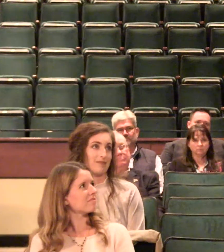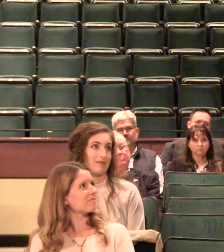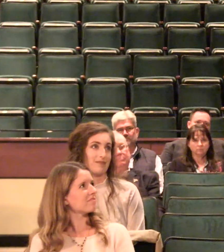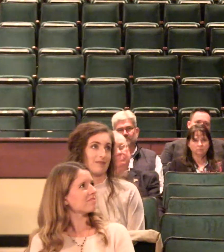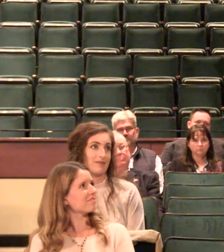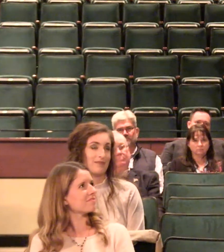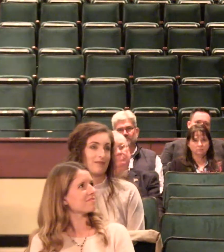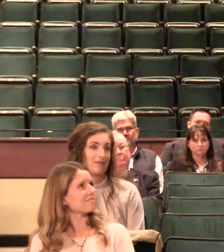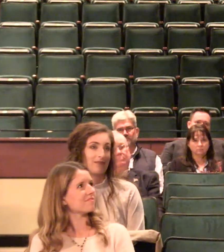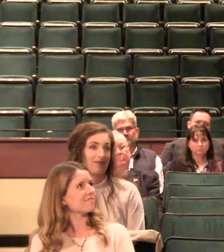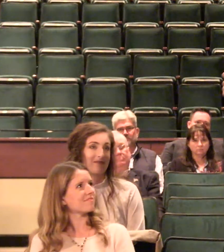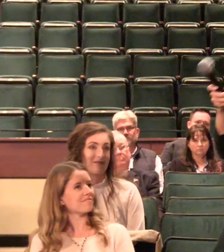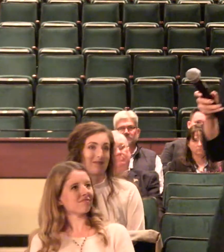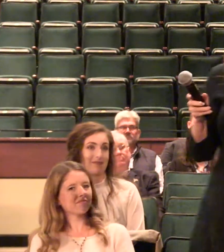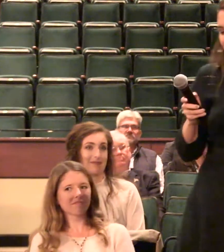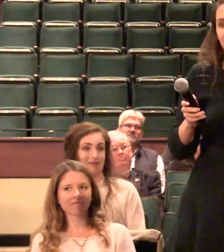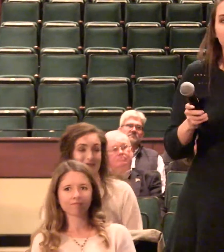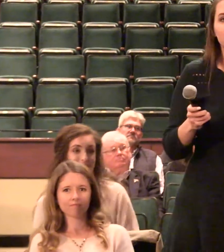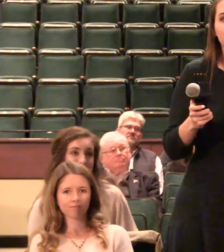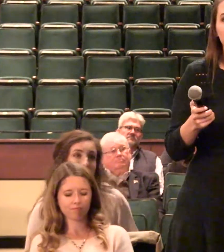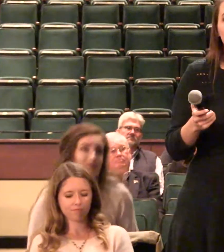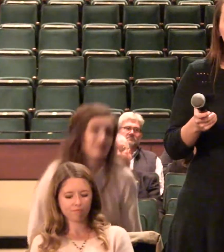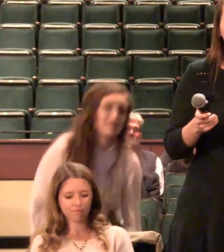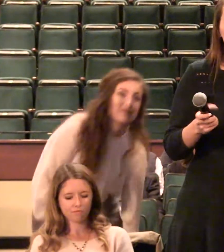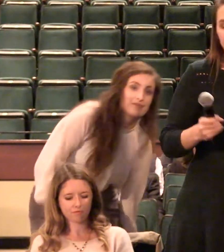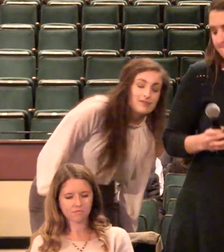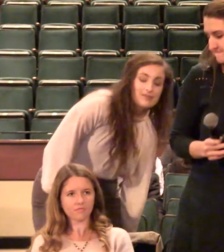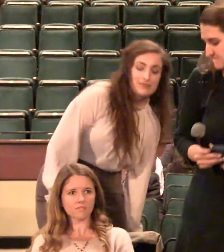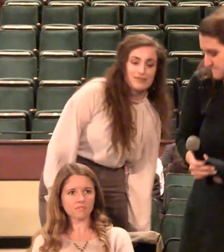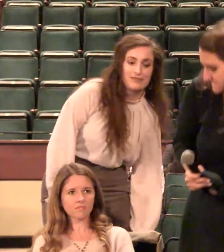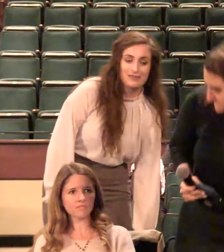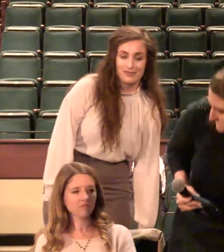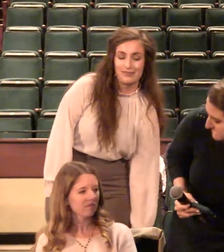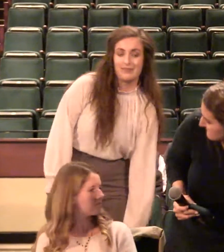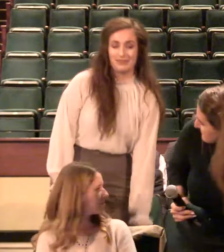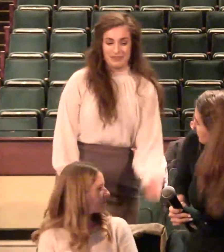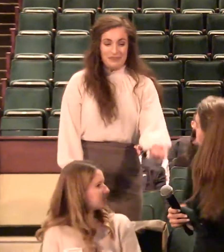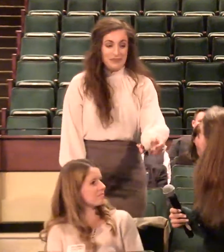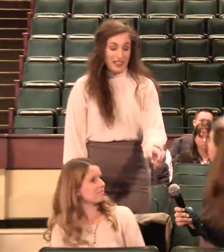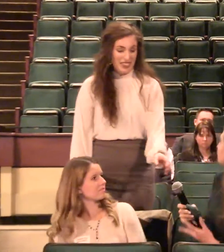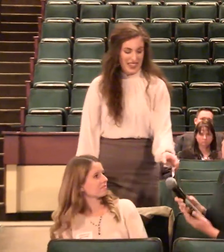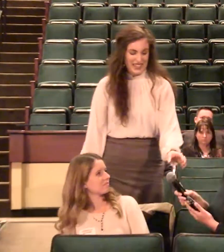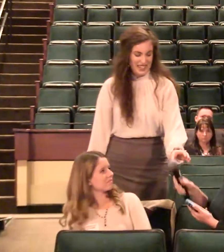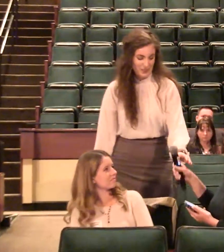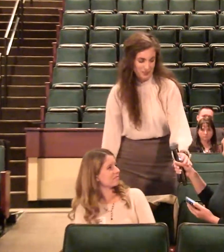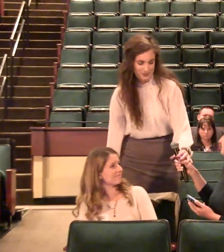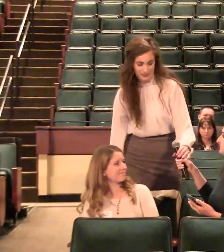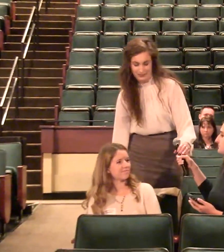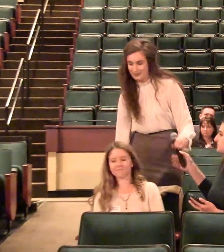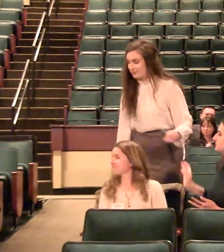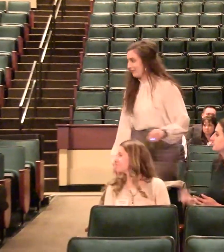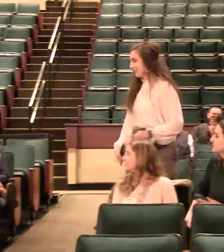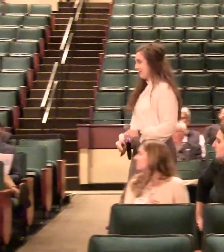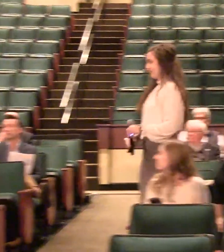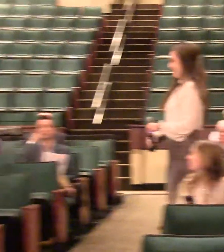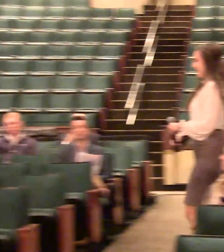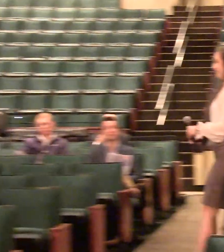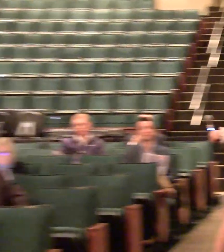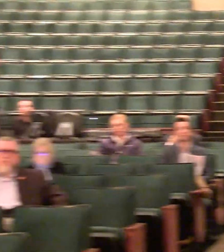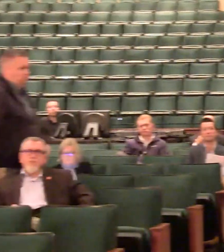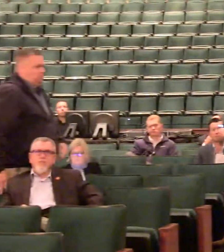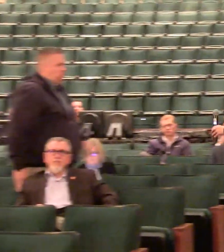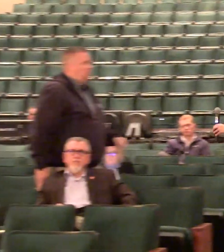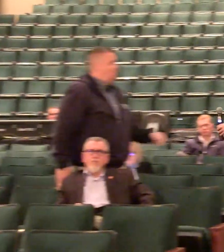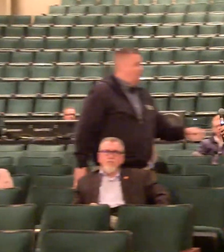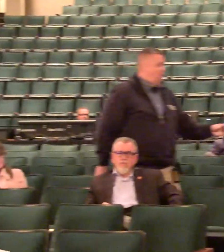for their students and improving it. Thank you so much, Ms. Hunt. Next speaker is Mr. Joe Crabtree. Following Joe